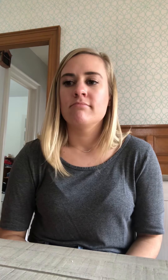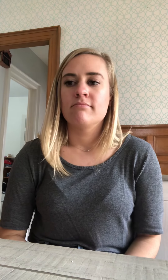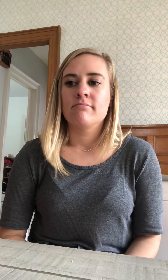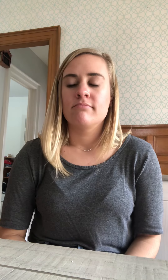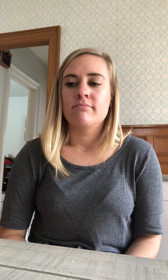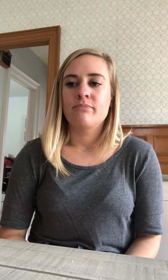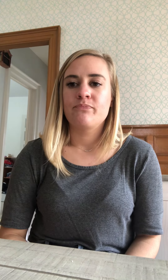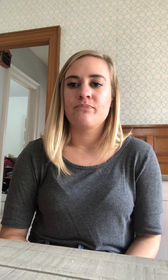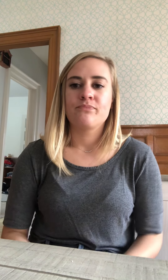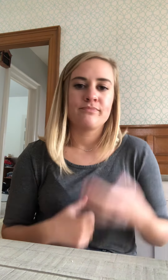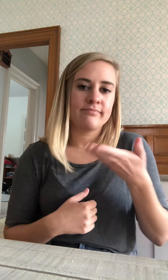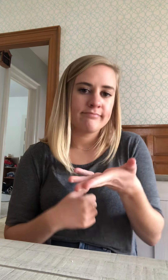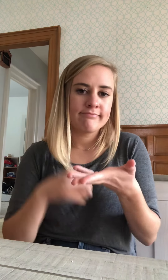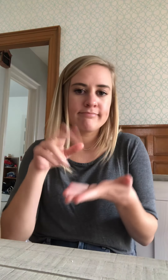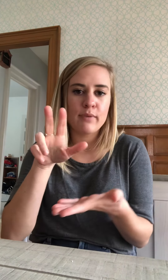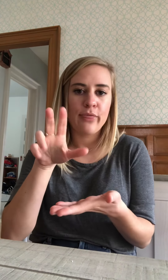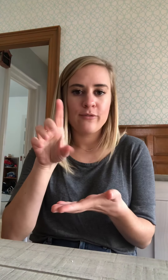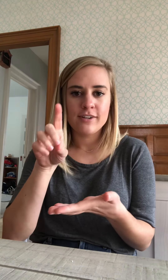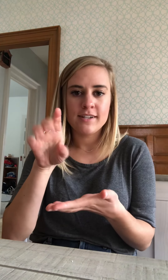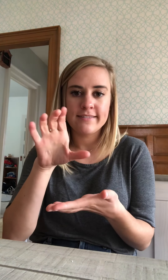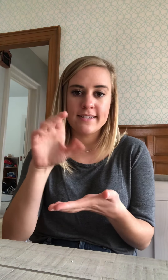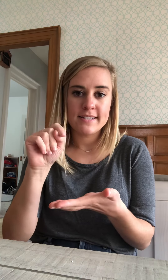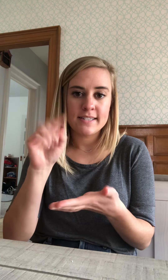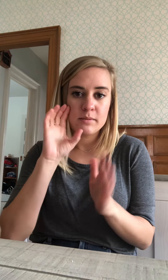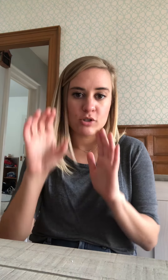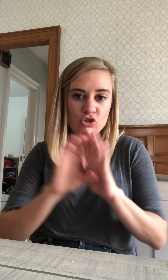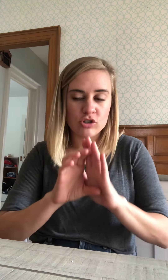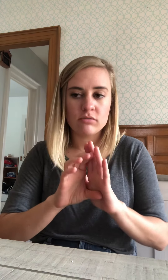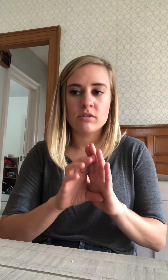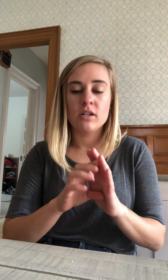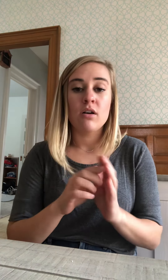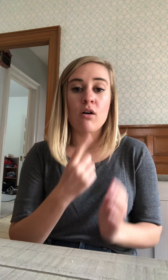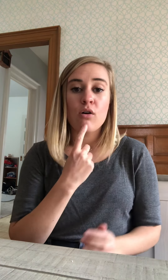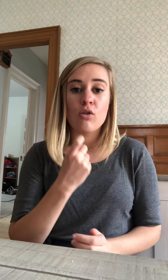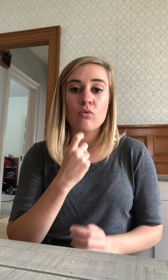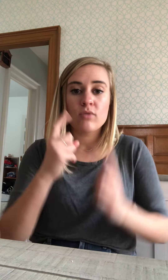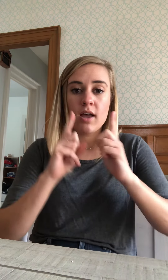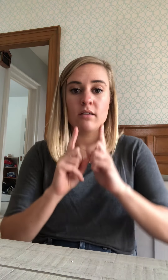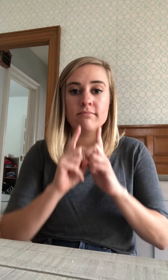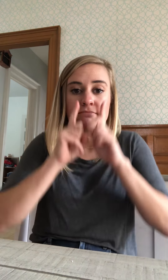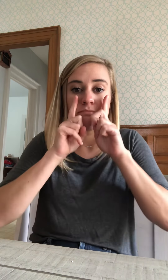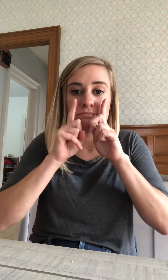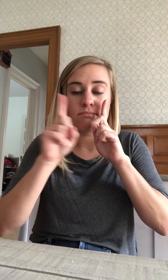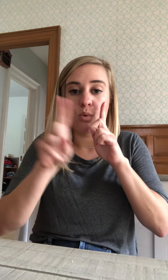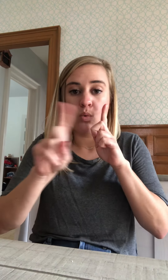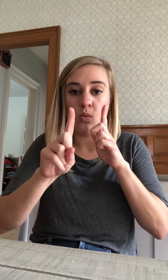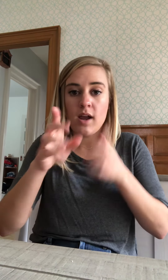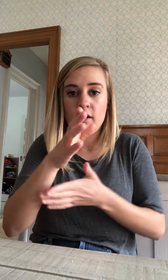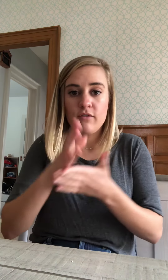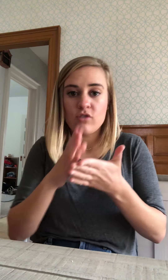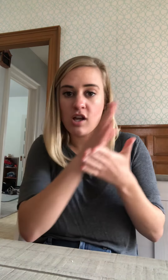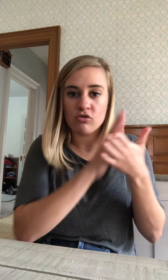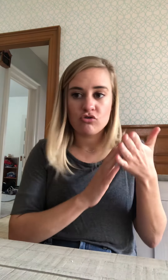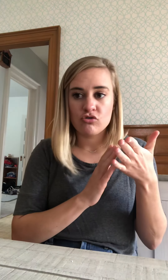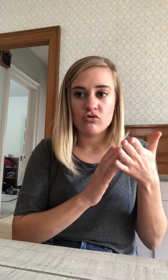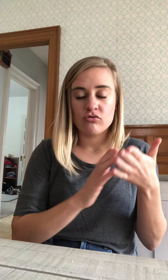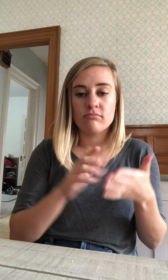Here's a 3D CT of one, and you see the red arrows illustrate where the fracture lines are. This patient also has